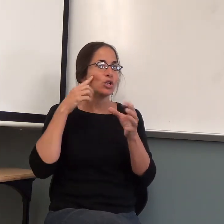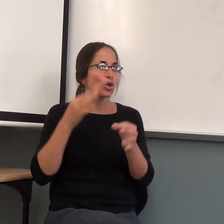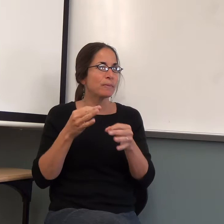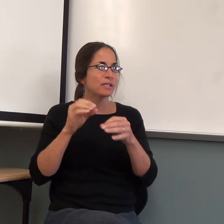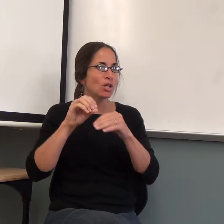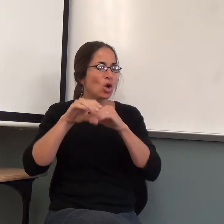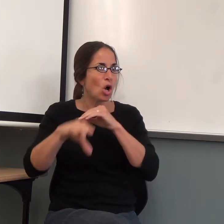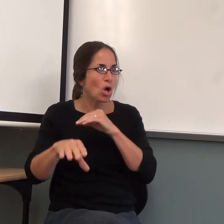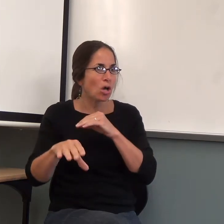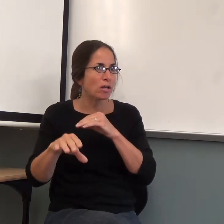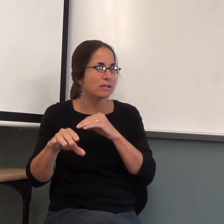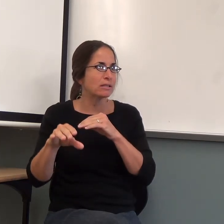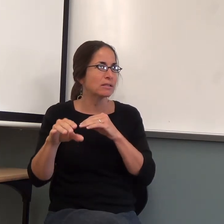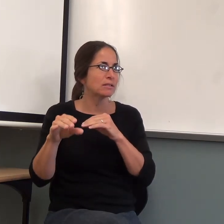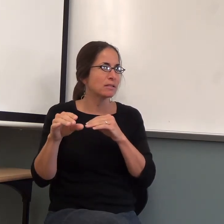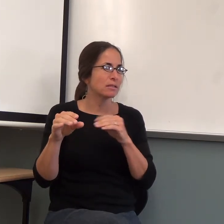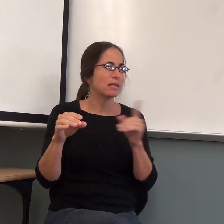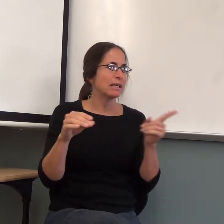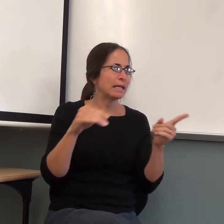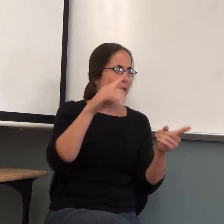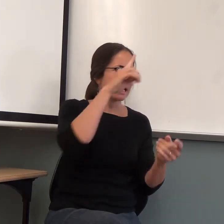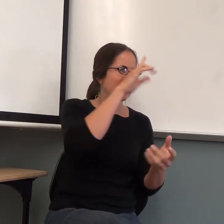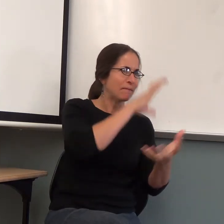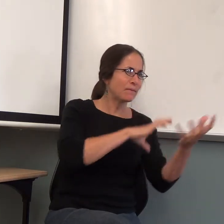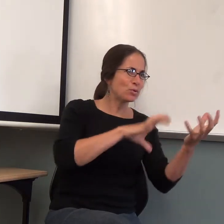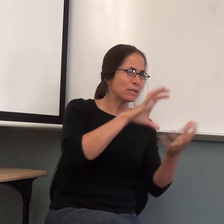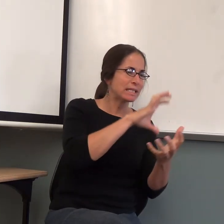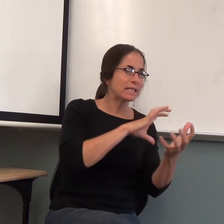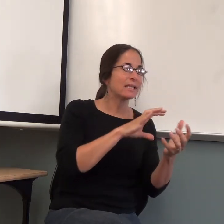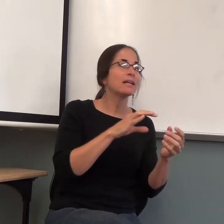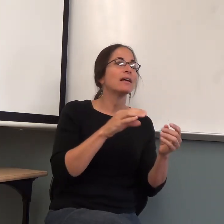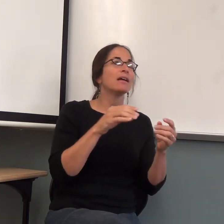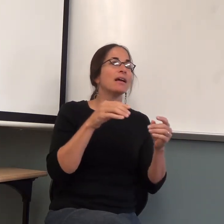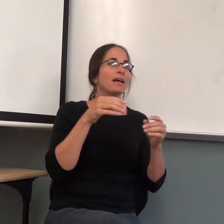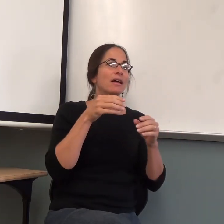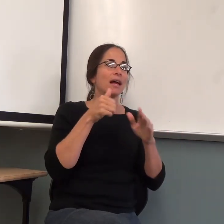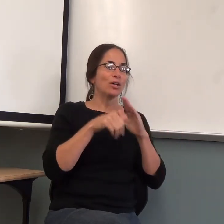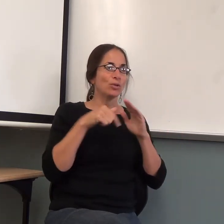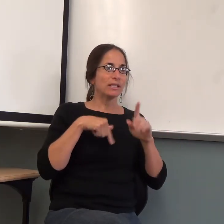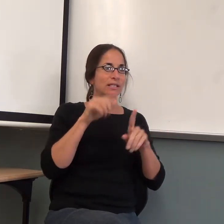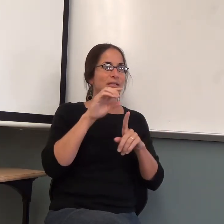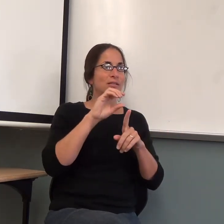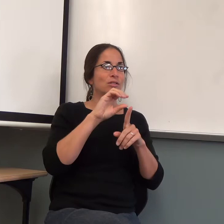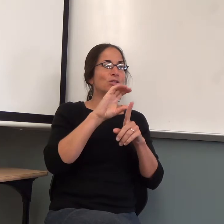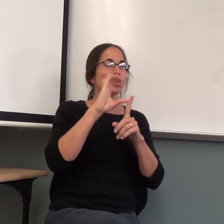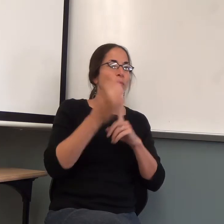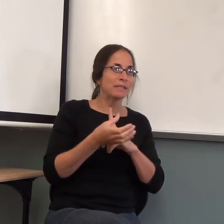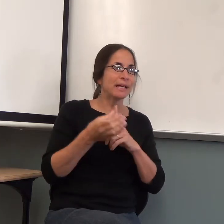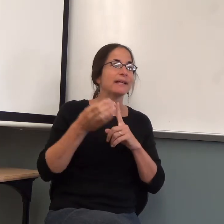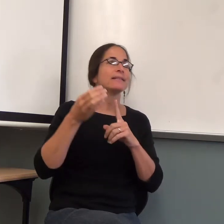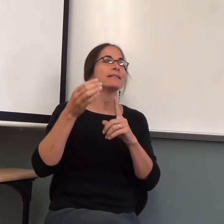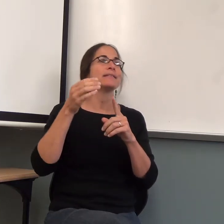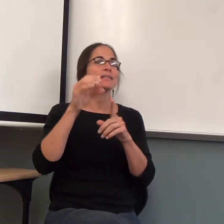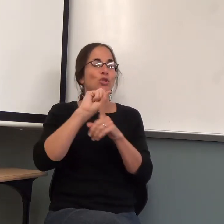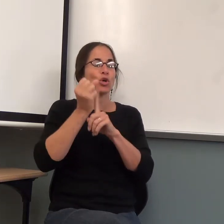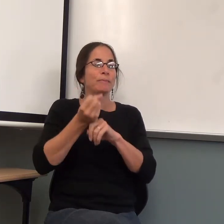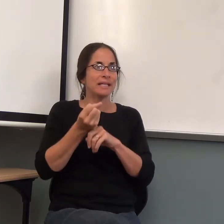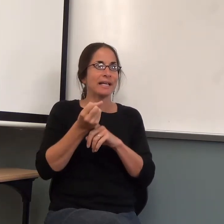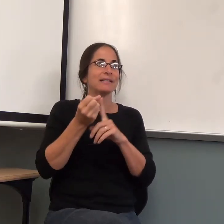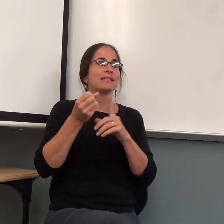very confusing definition. Long one. Mm-hmm. Under the circumstance due to the heavy rain, the baseball game counts. Good. So a circumstance is really